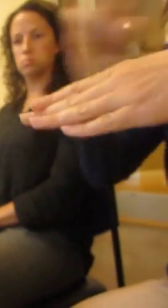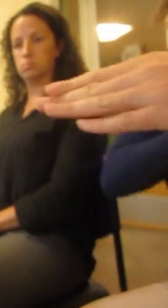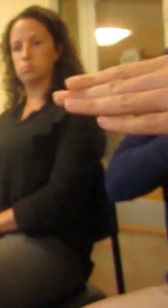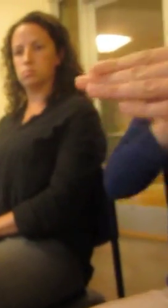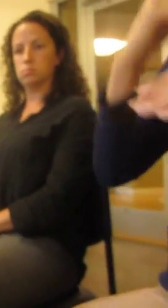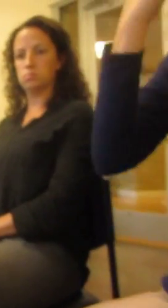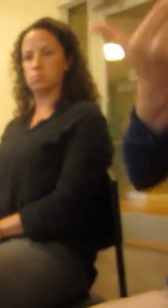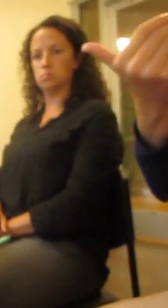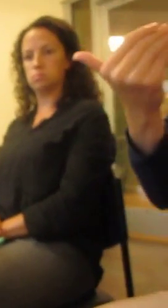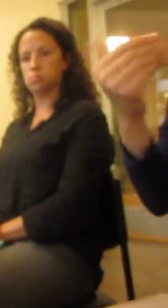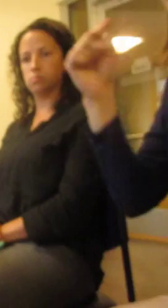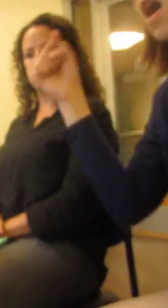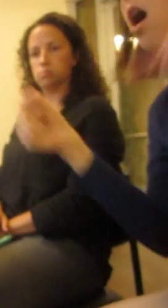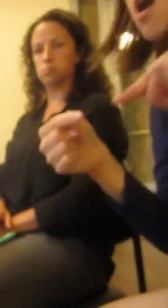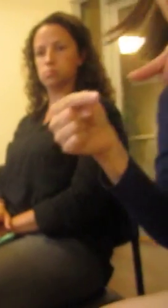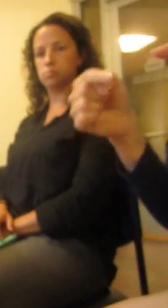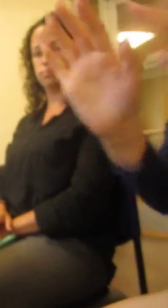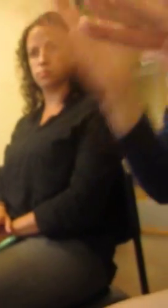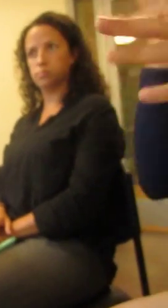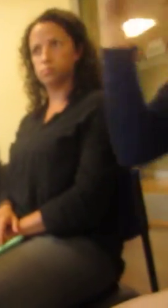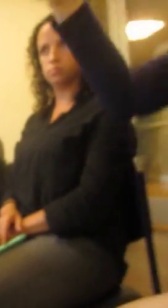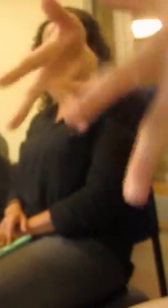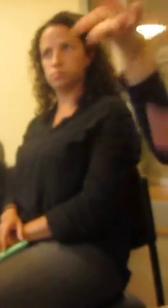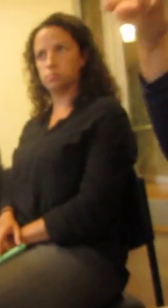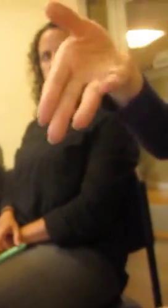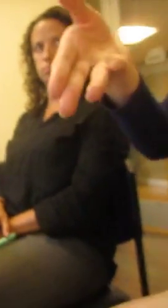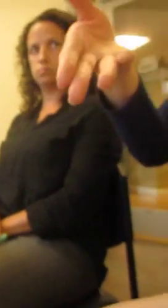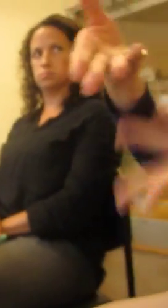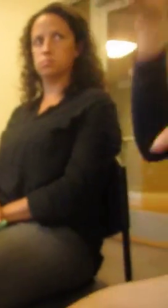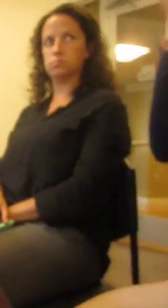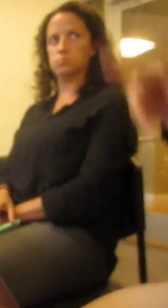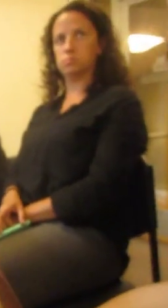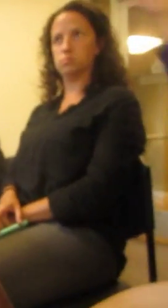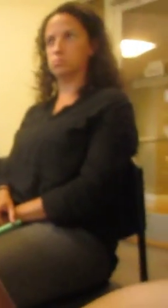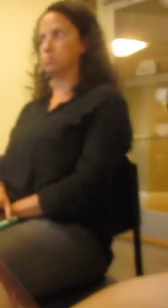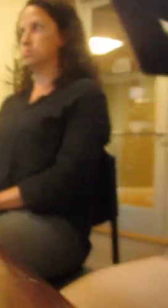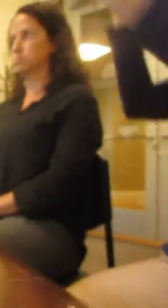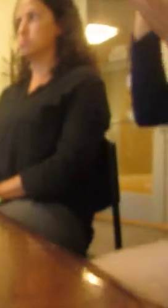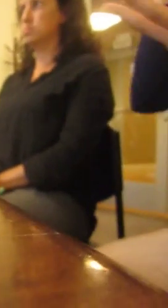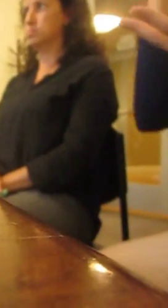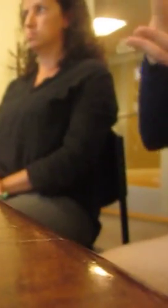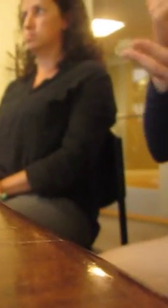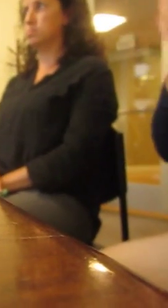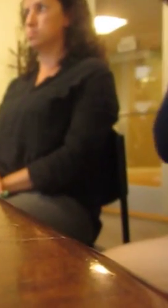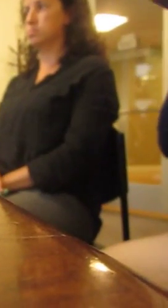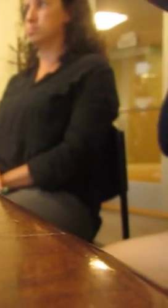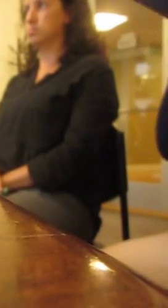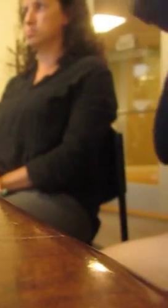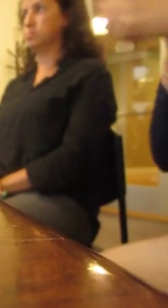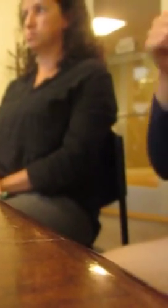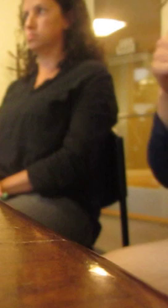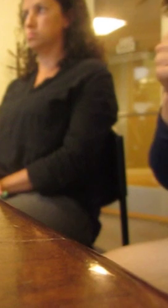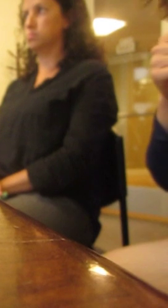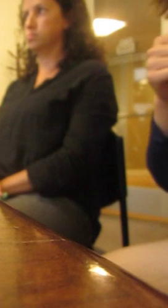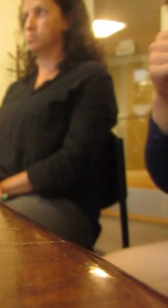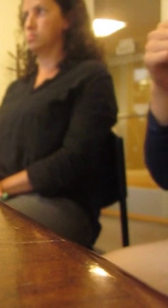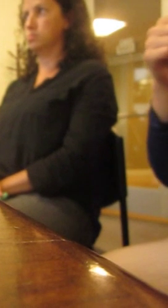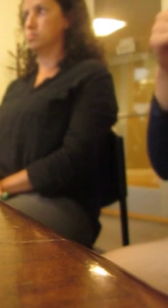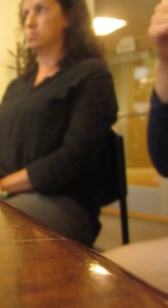have fundamental failings in crisis of confidence. I see that. I See like what I'm saying? I see that. Okay. With respect to the